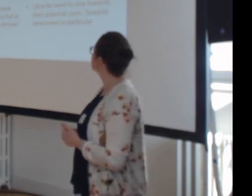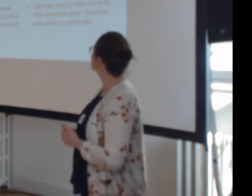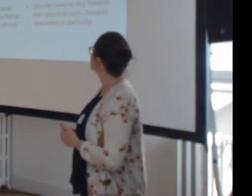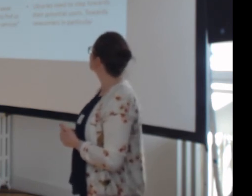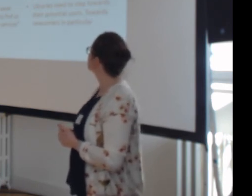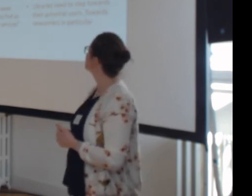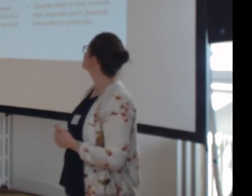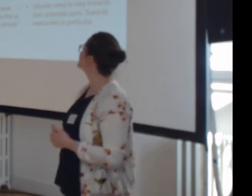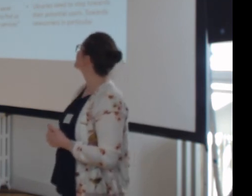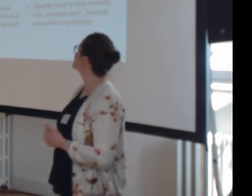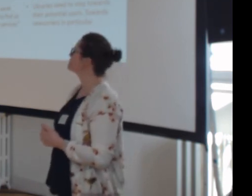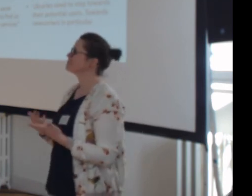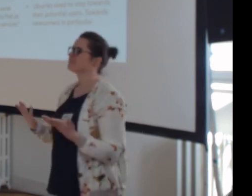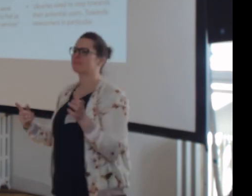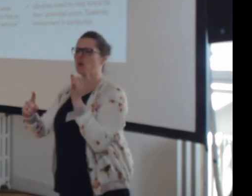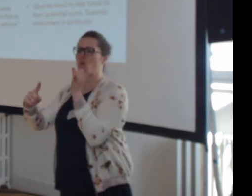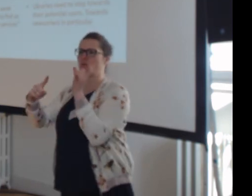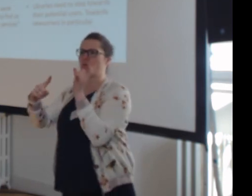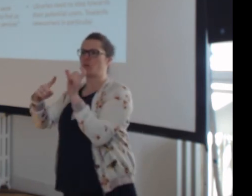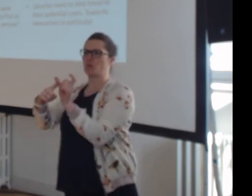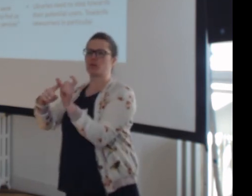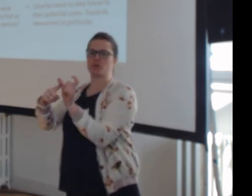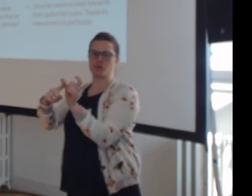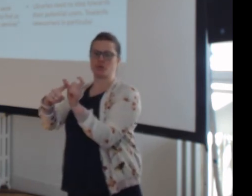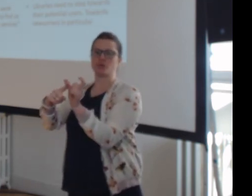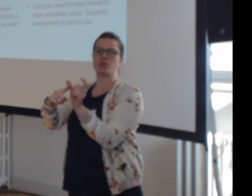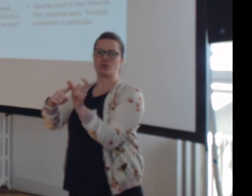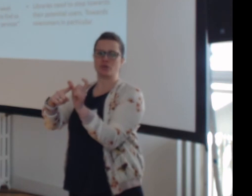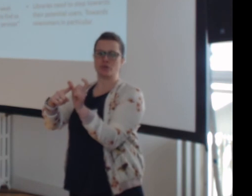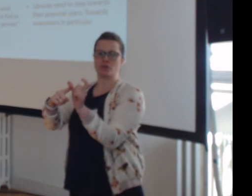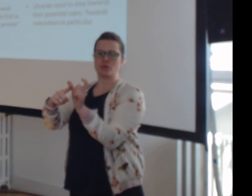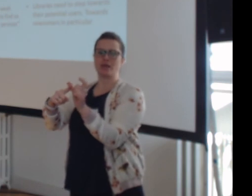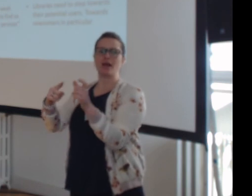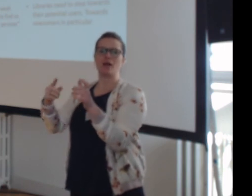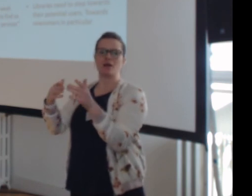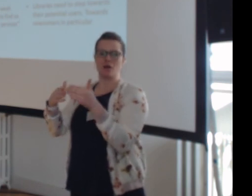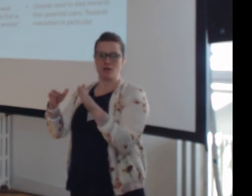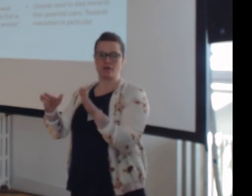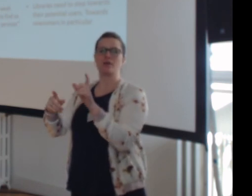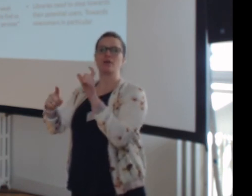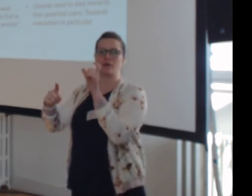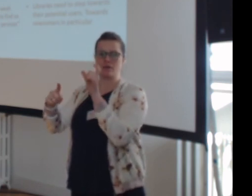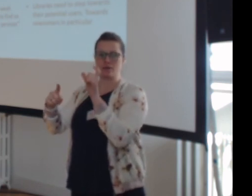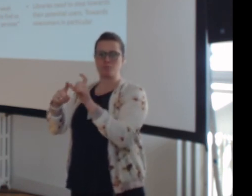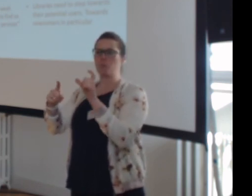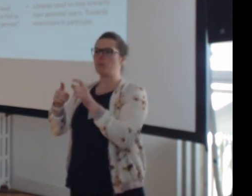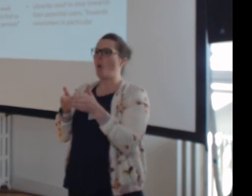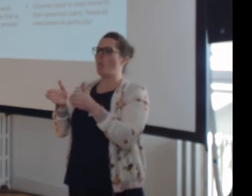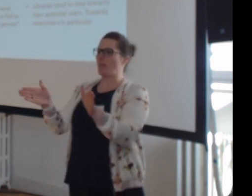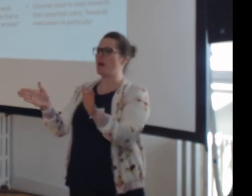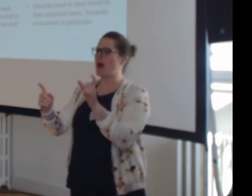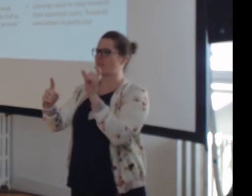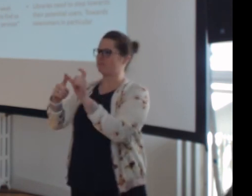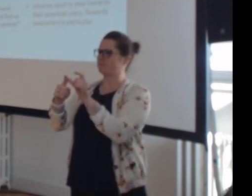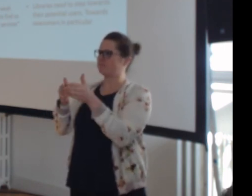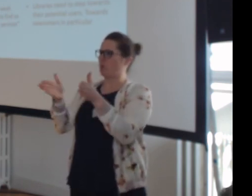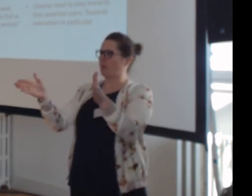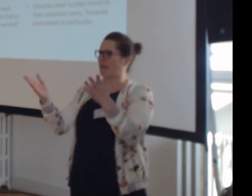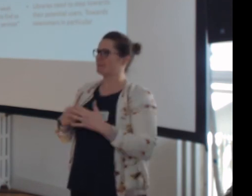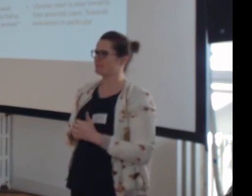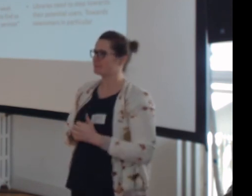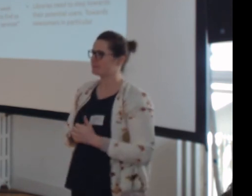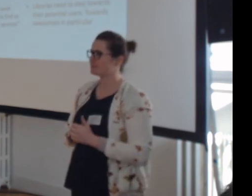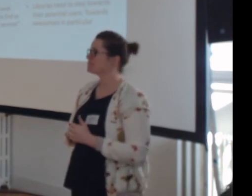A next slide about what is actually in the word public. Well, it's a more theoretical, abstract thing as well. Once